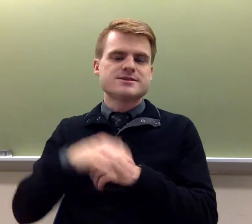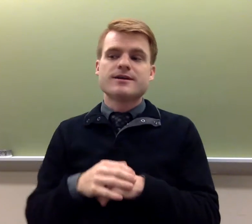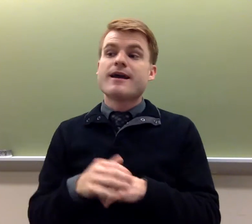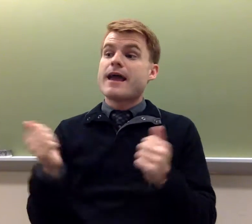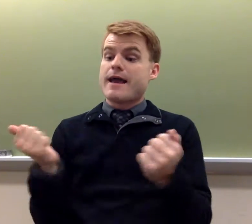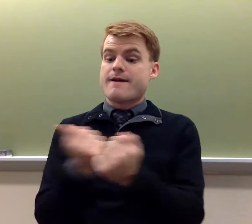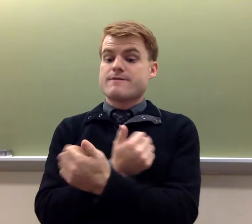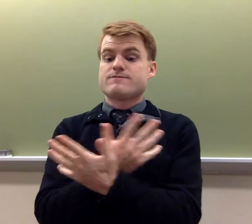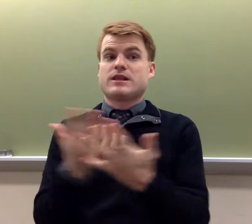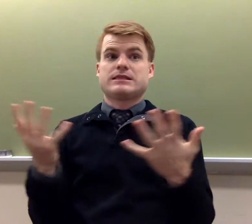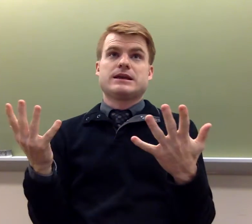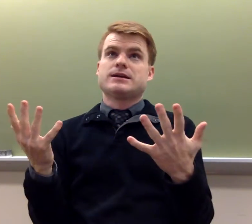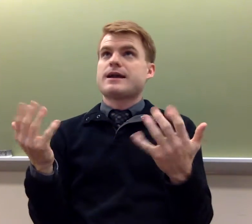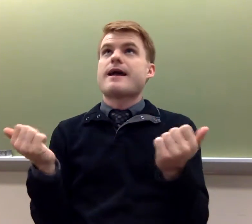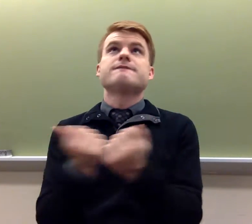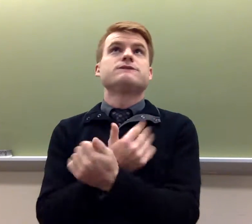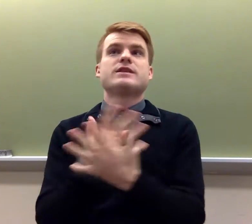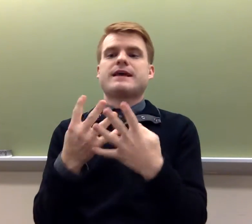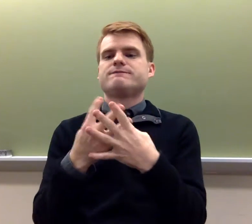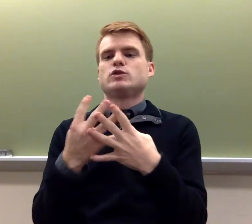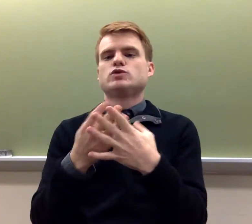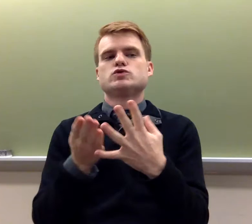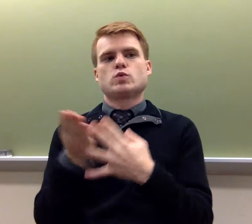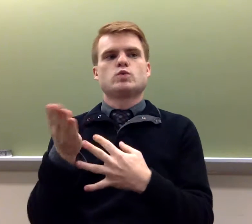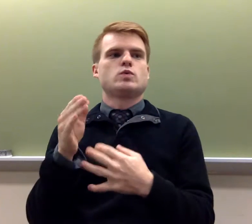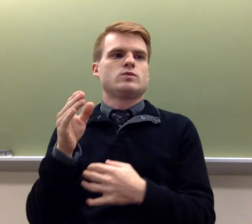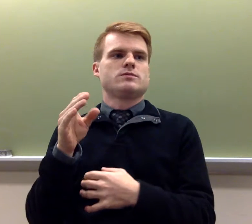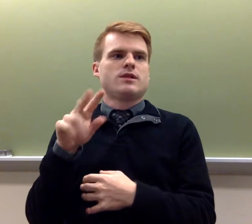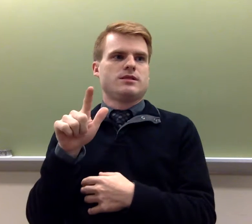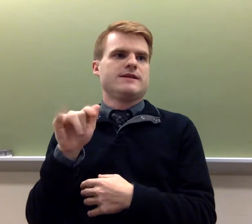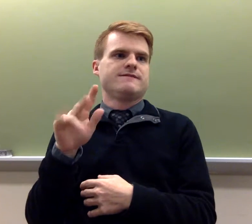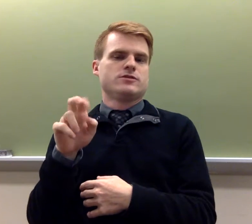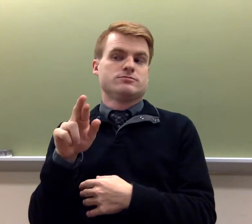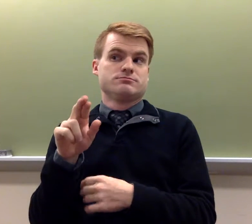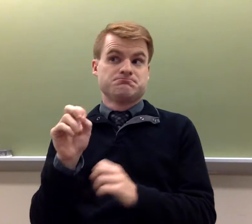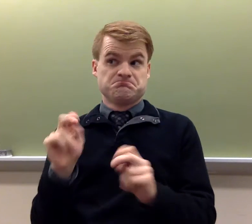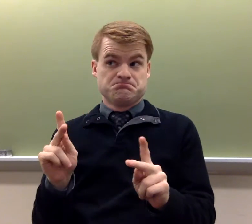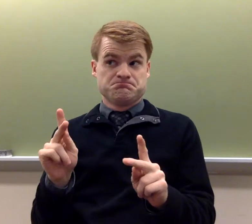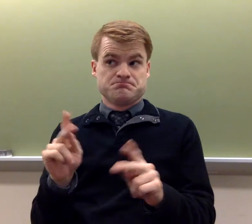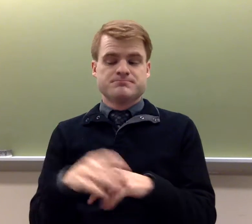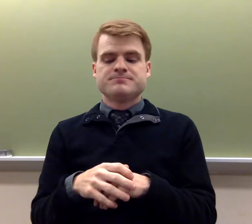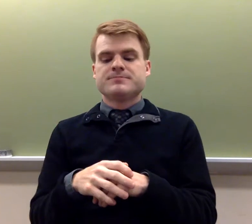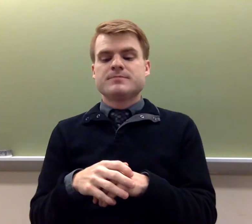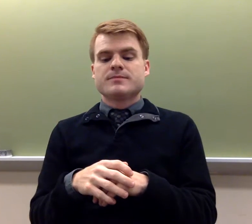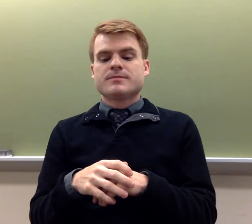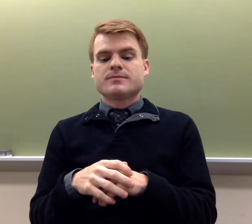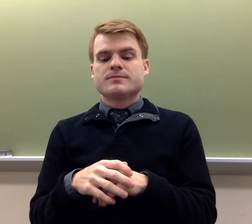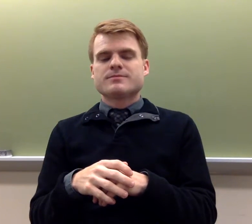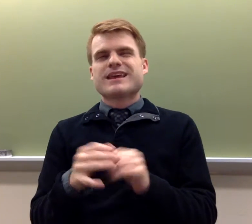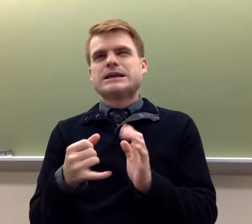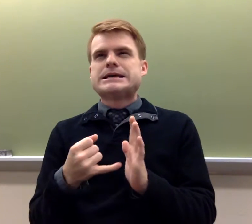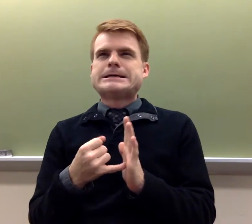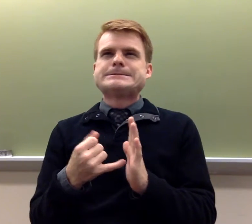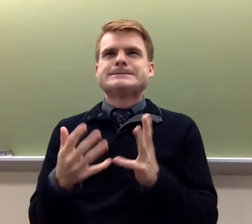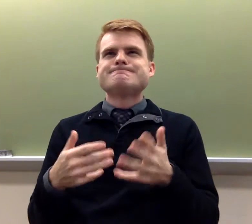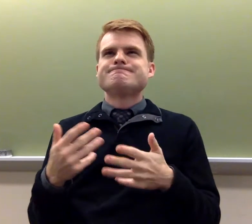Everything filters through the liver, okay? We tend to think, and if you could